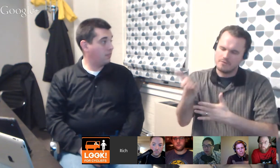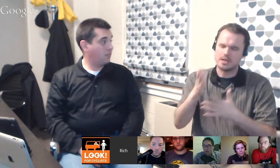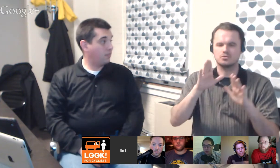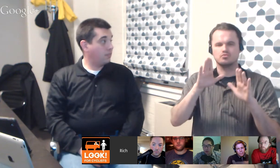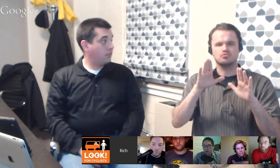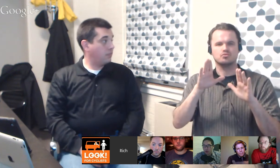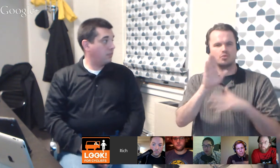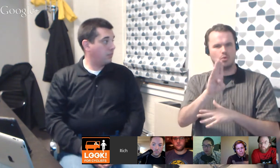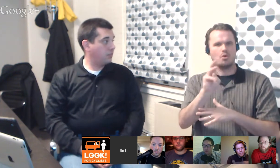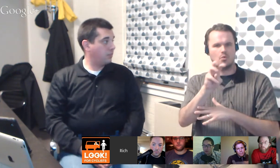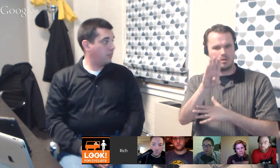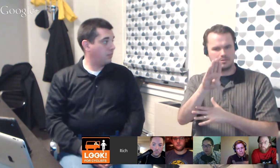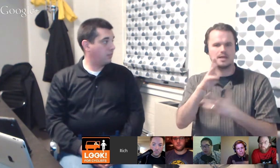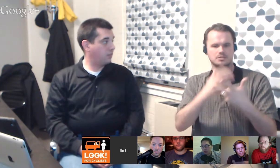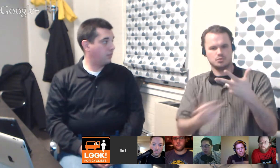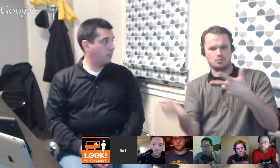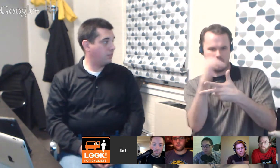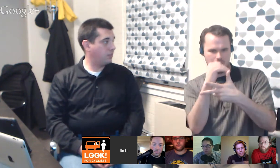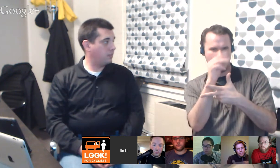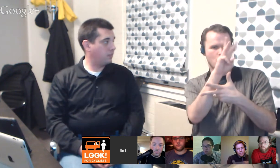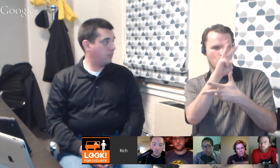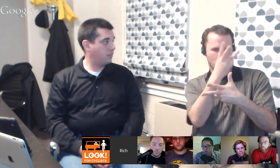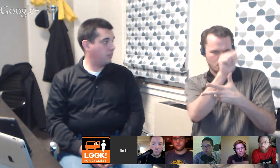it AAA standard.